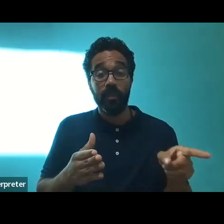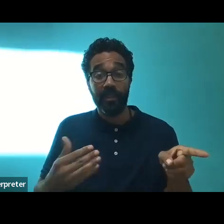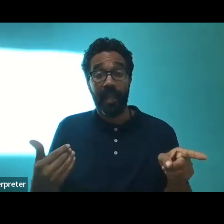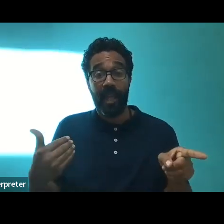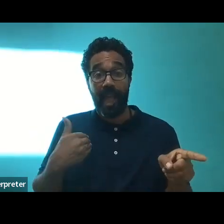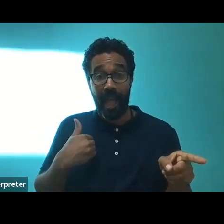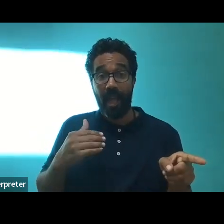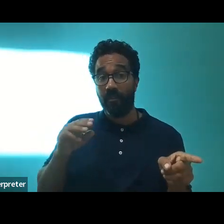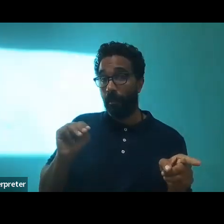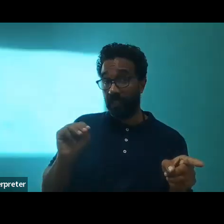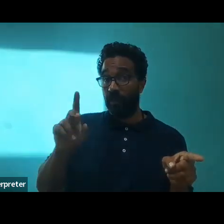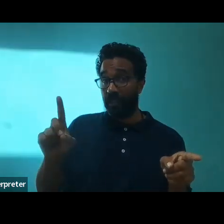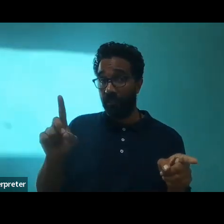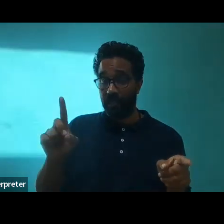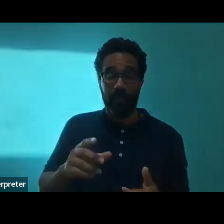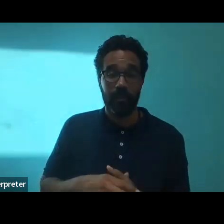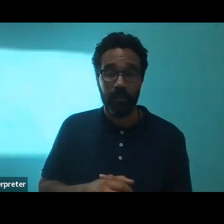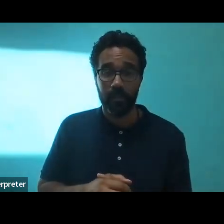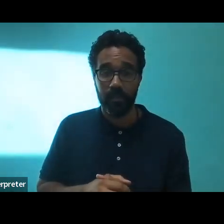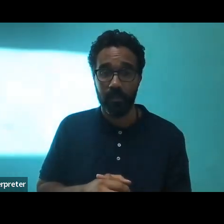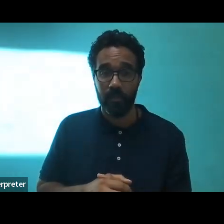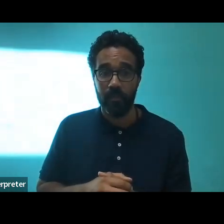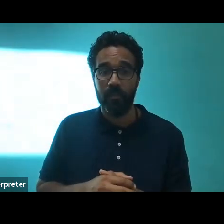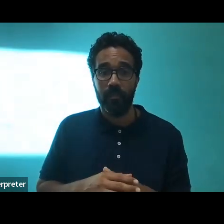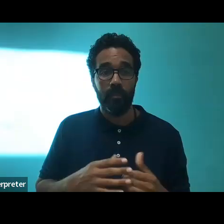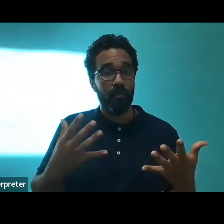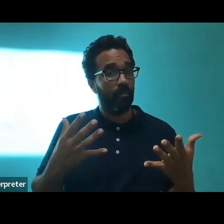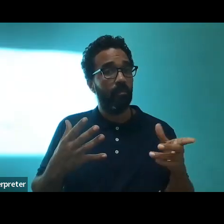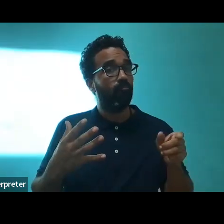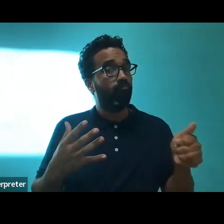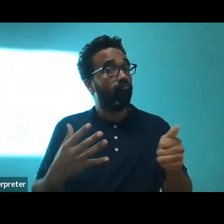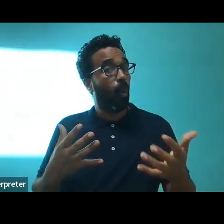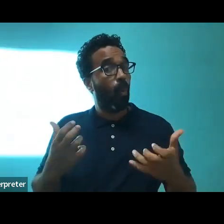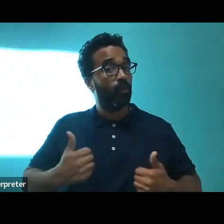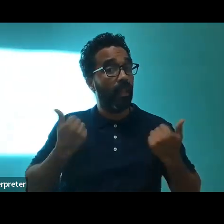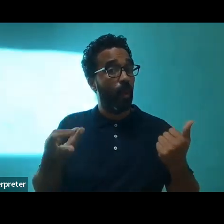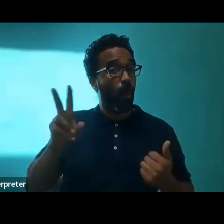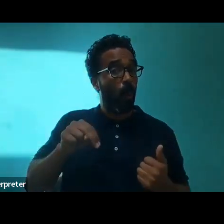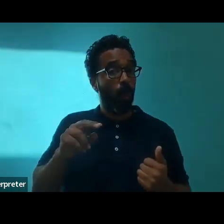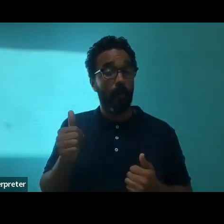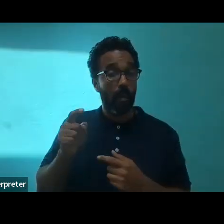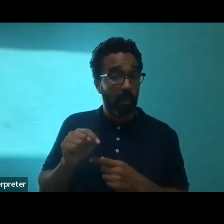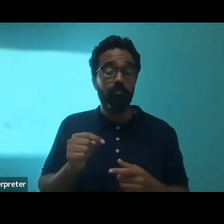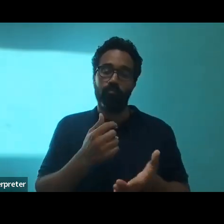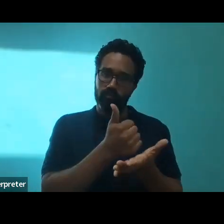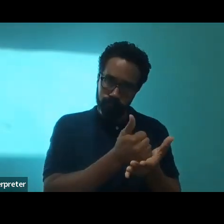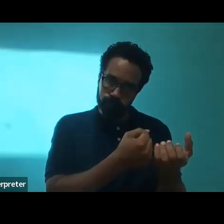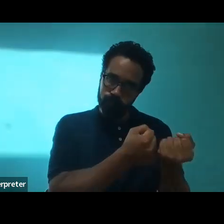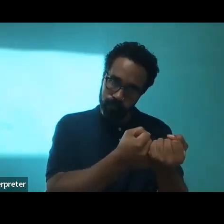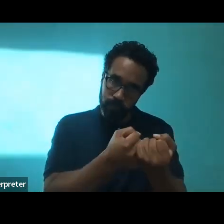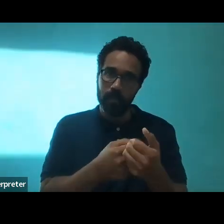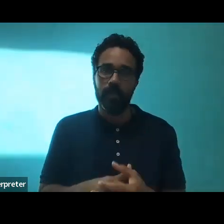MD at that time who wanted to live in their own apartments. And when